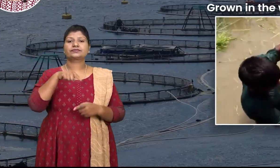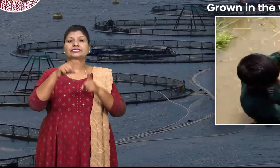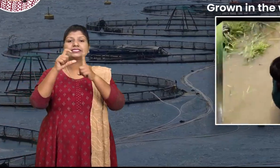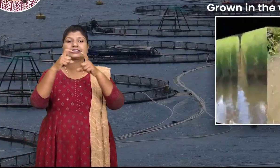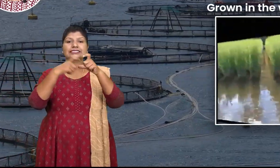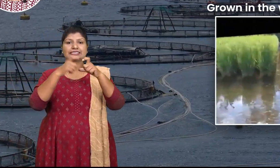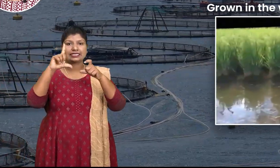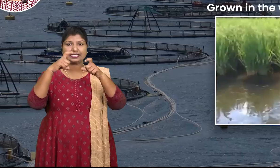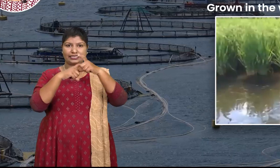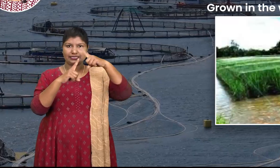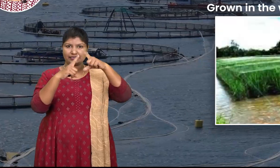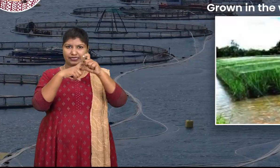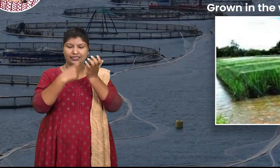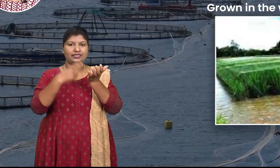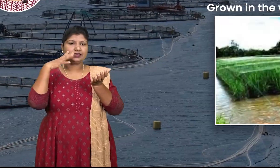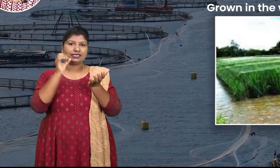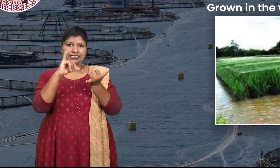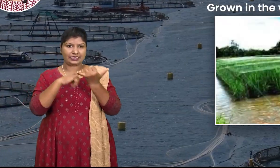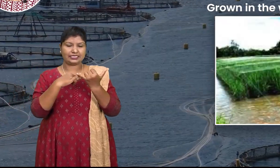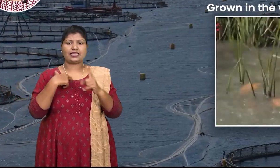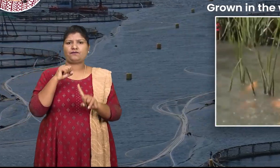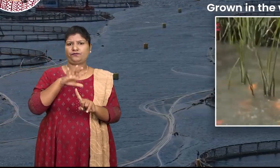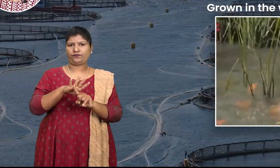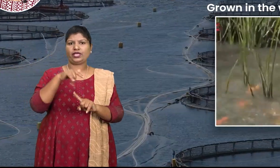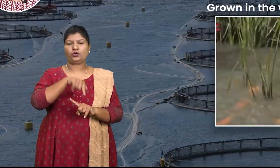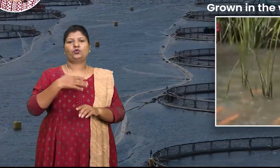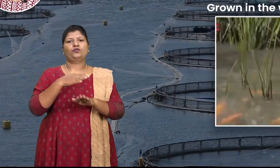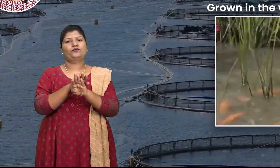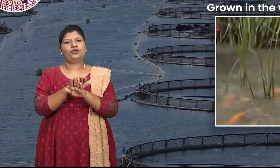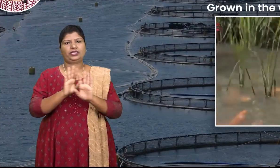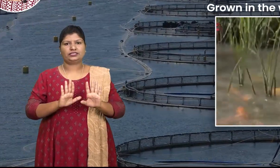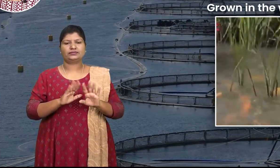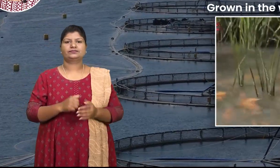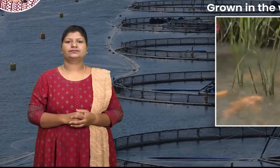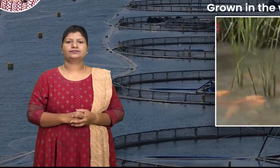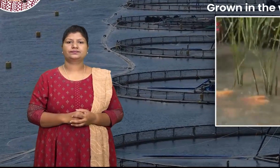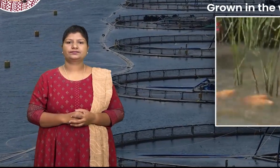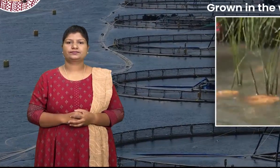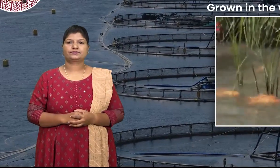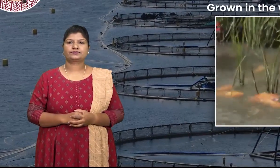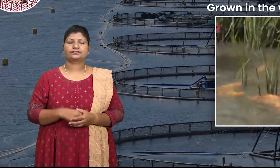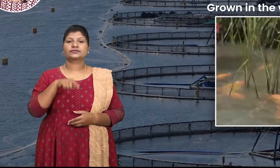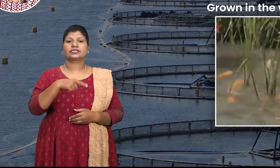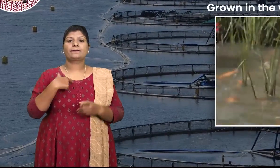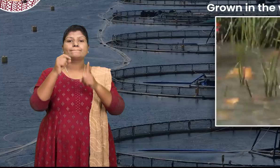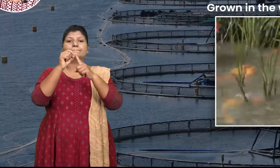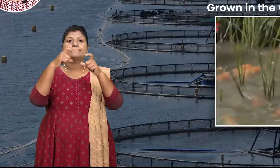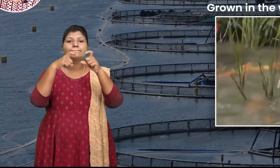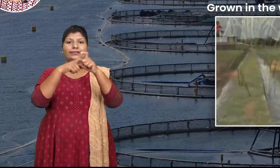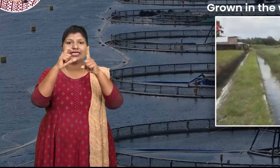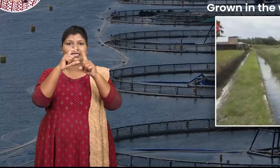deleterious effects on fish and predation for birds,